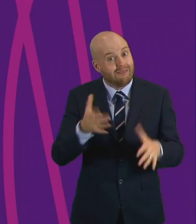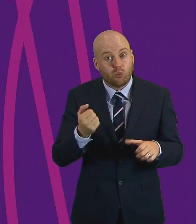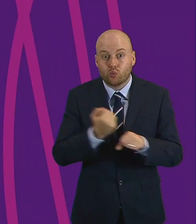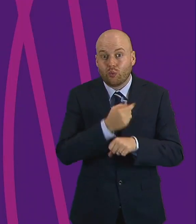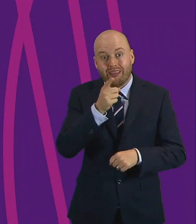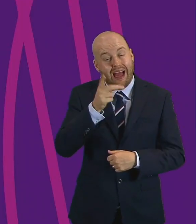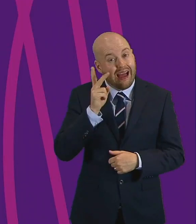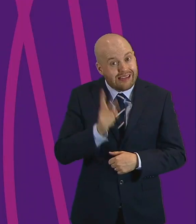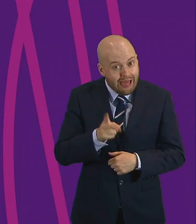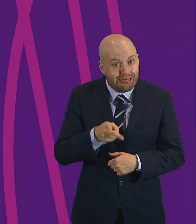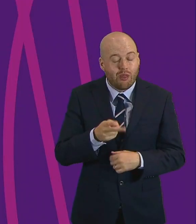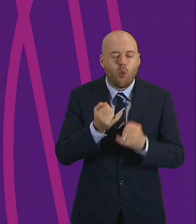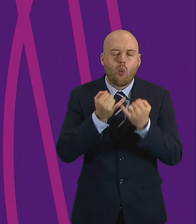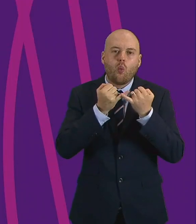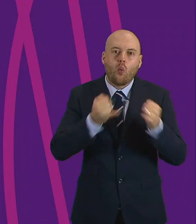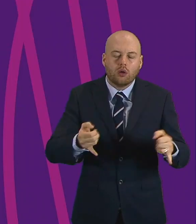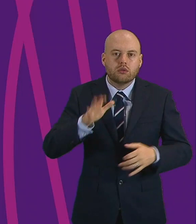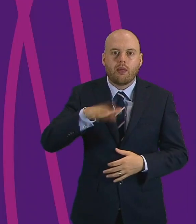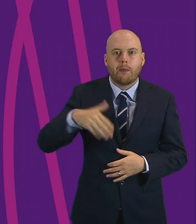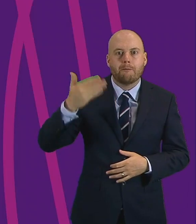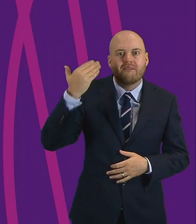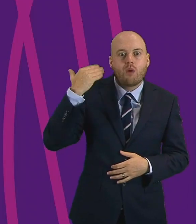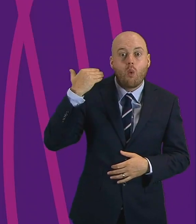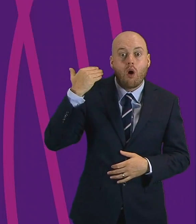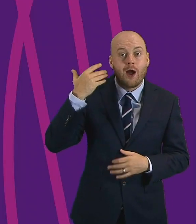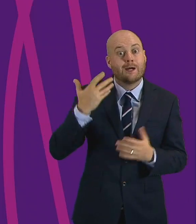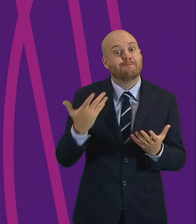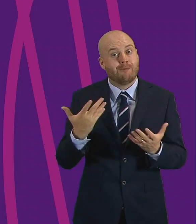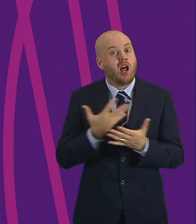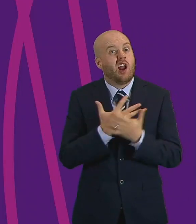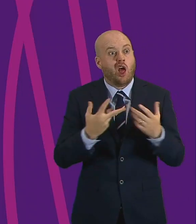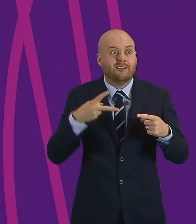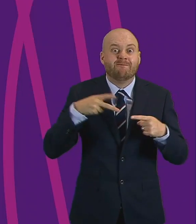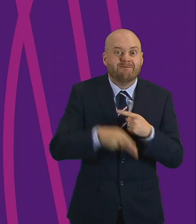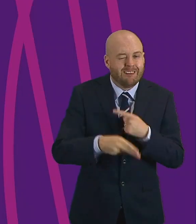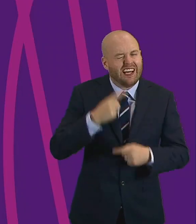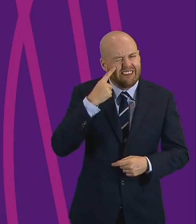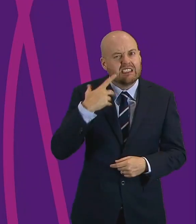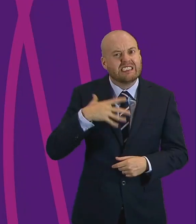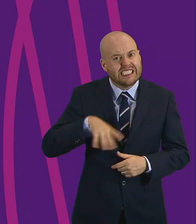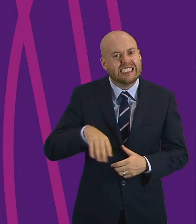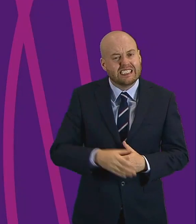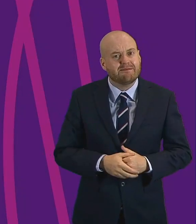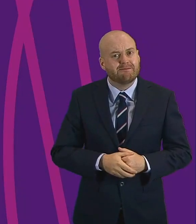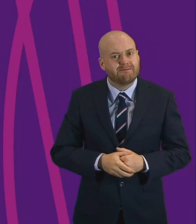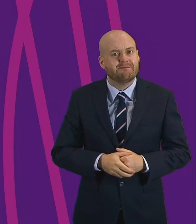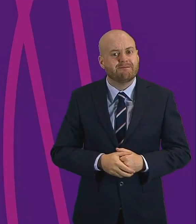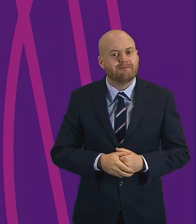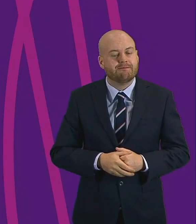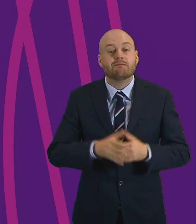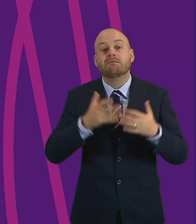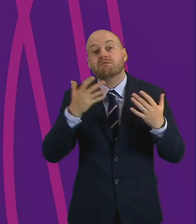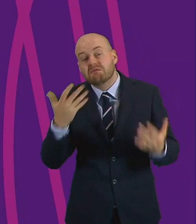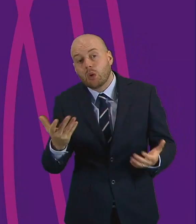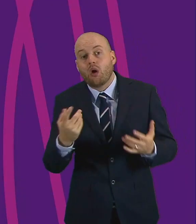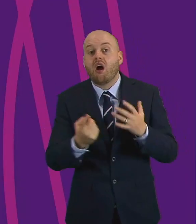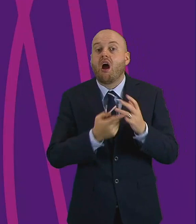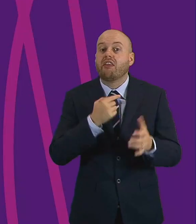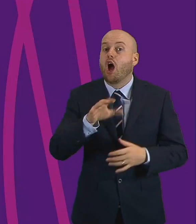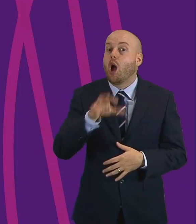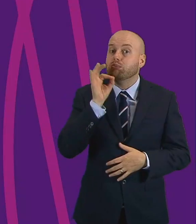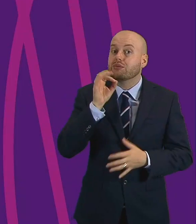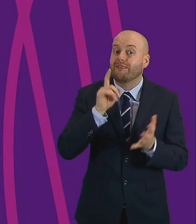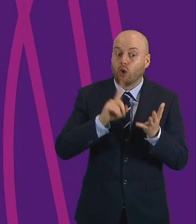the UK is in an even weaker state than it was previously. So the main other option for the UK, and the option which I